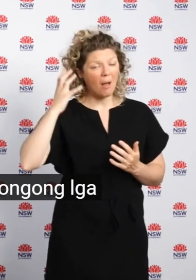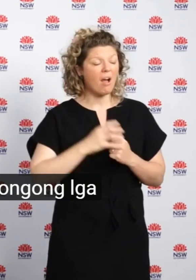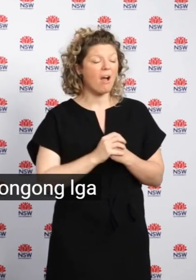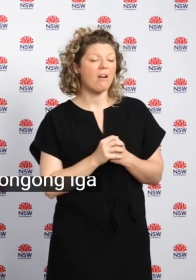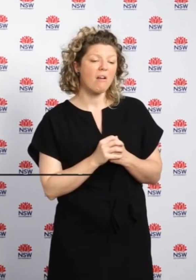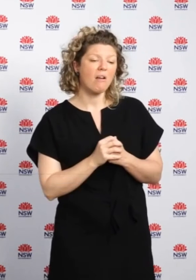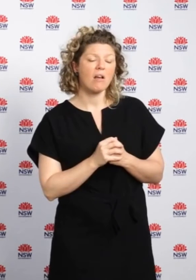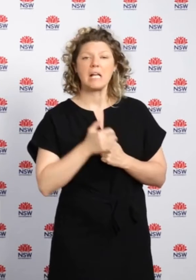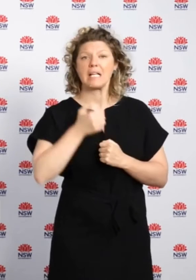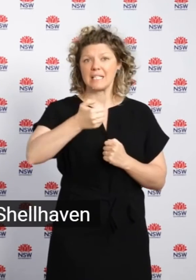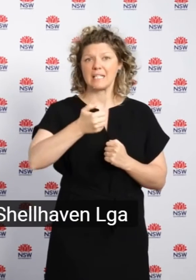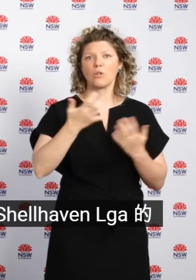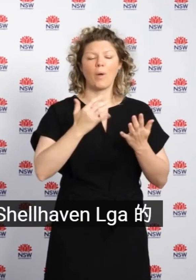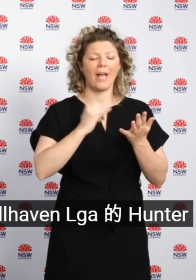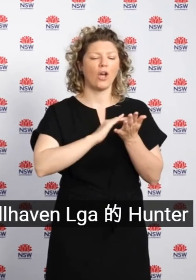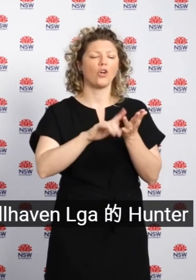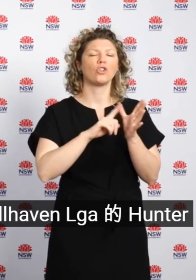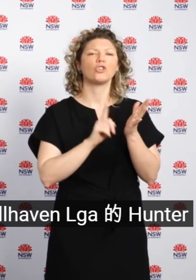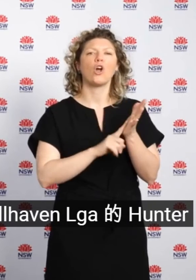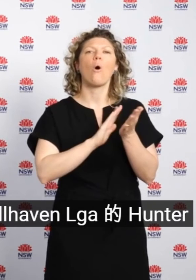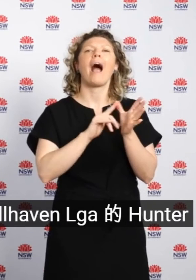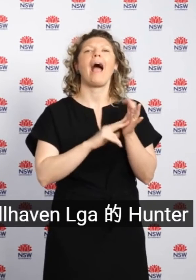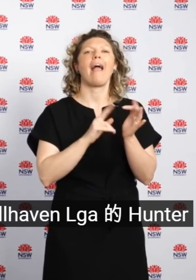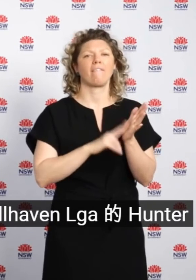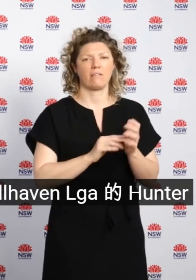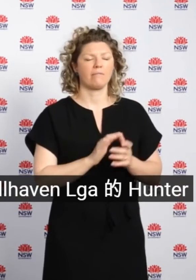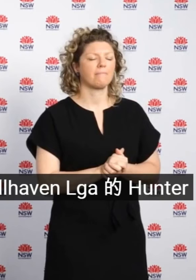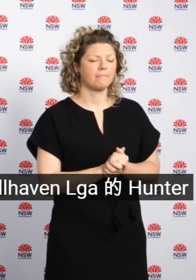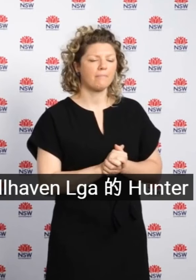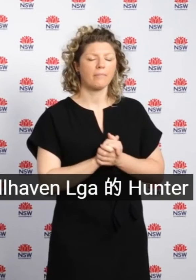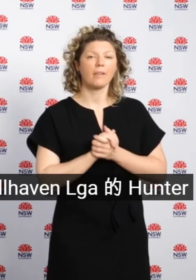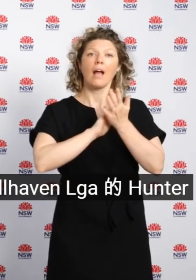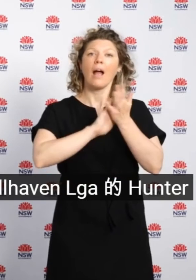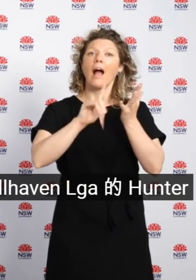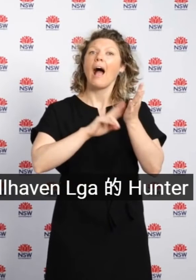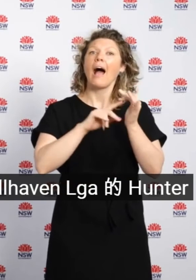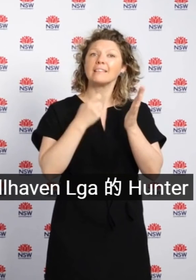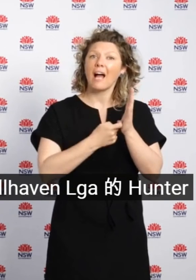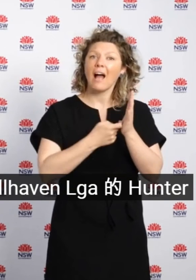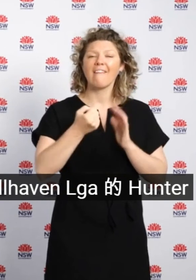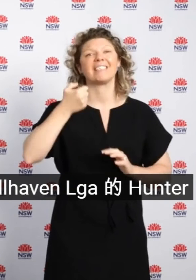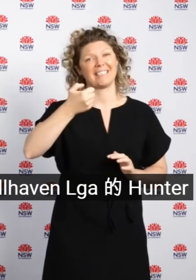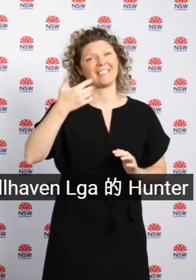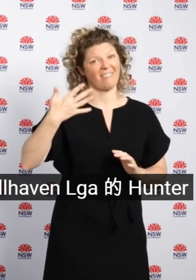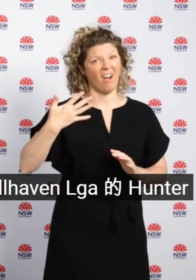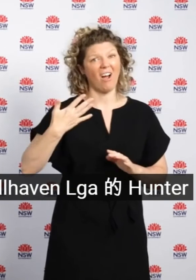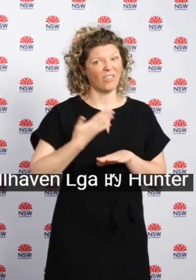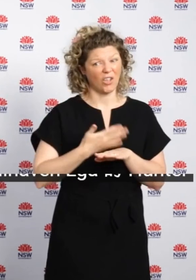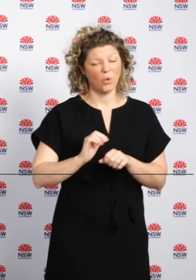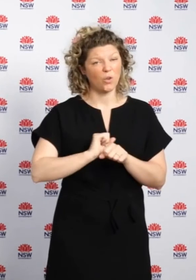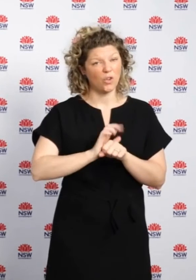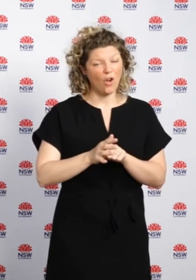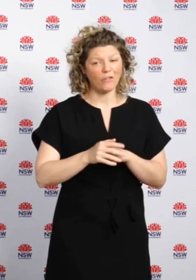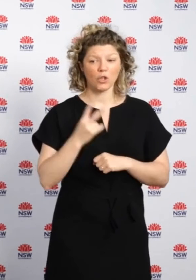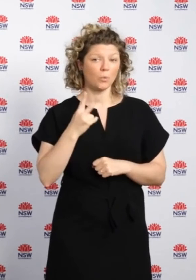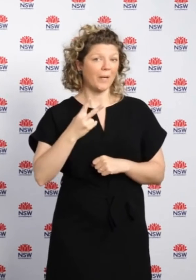LGA, and 6 from Shellhaven LGA. In the Hunter, 65 new cases were reported,